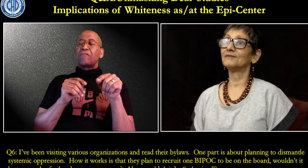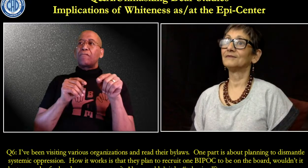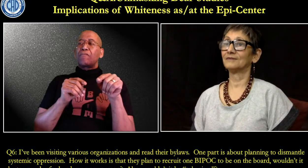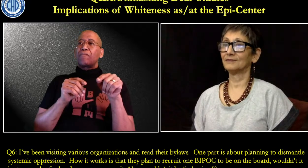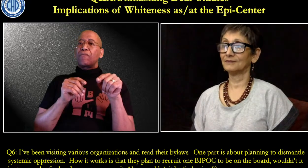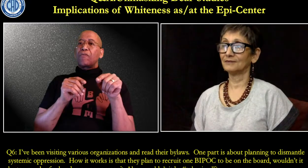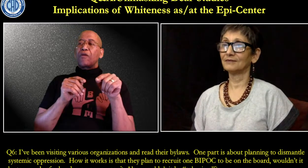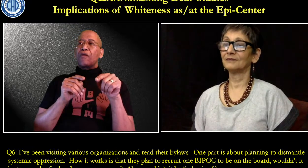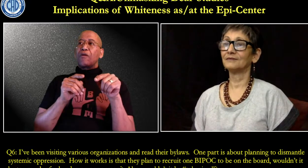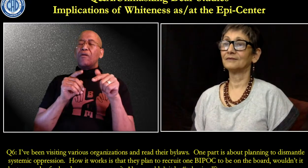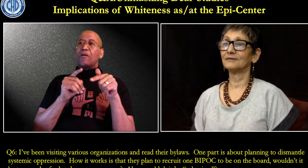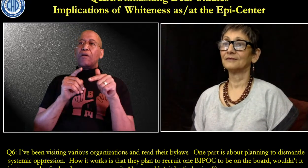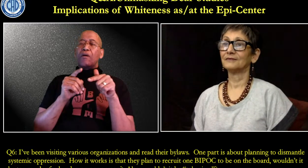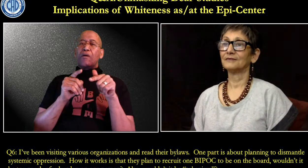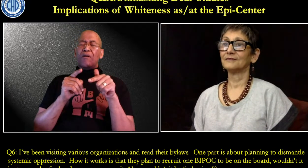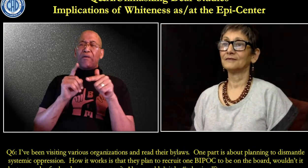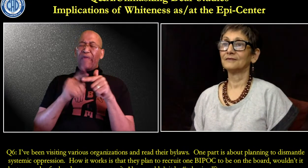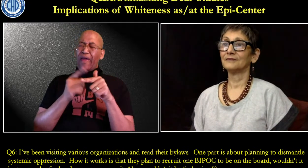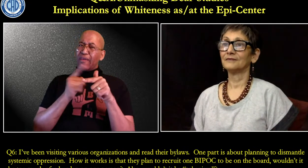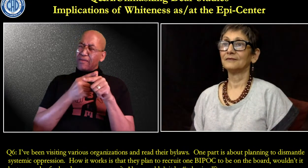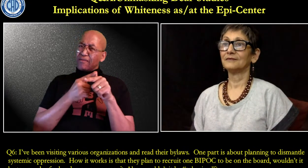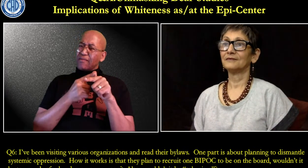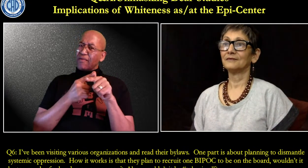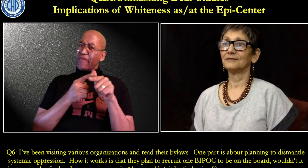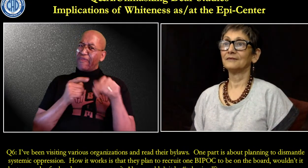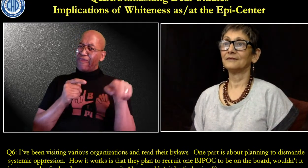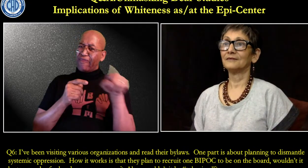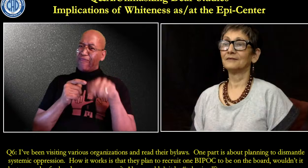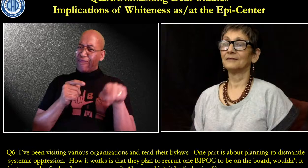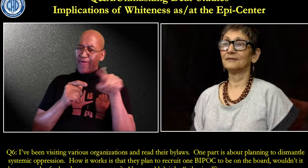The meetings or the conferences